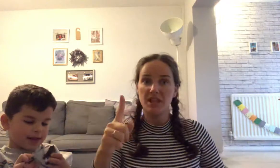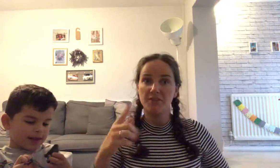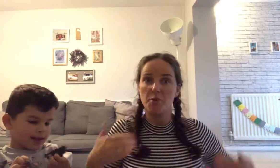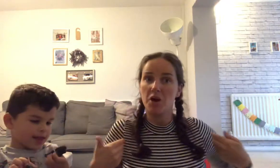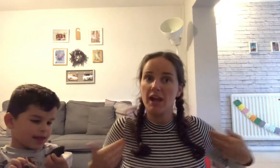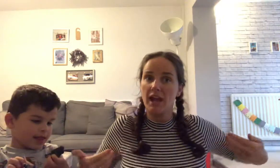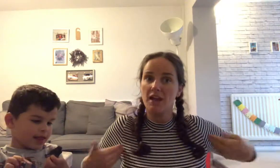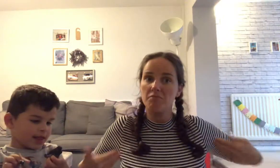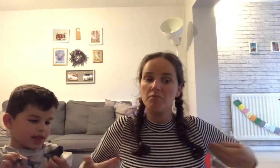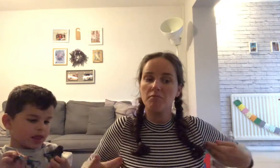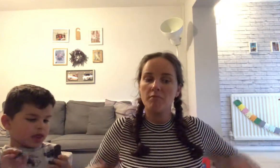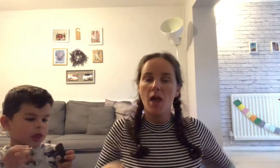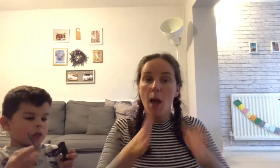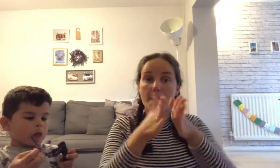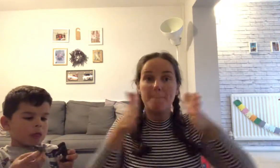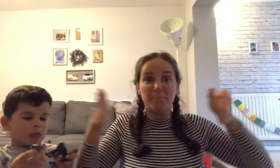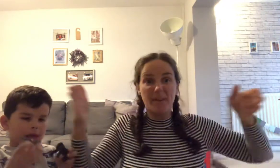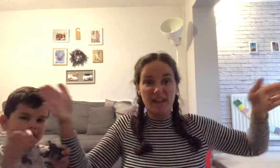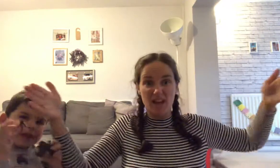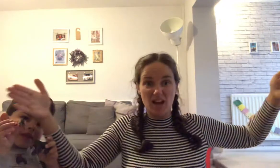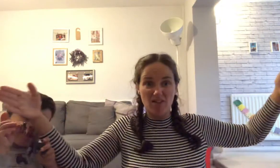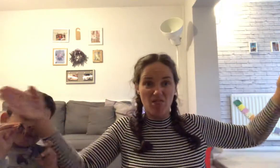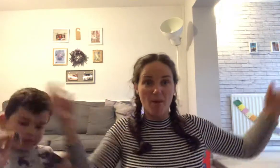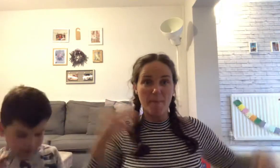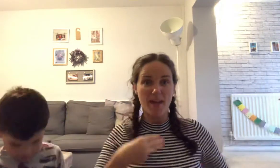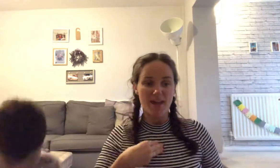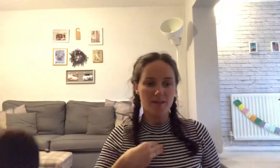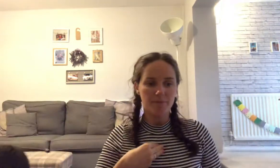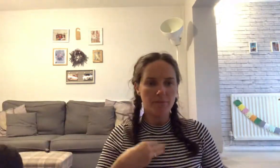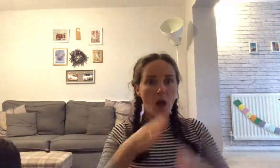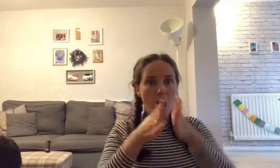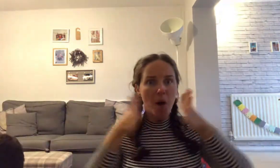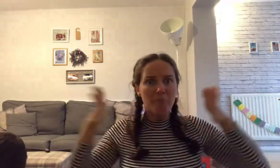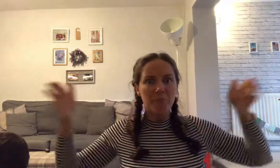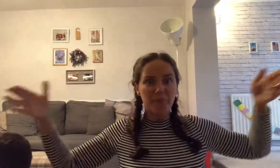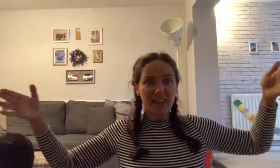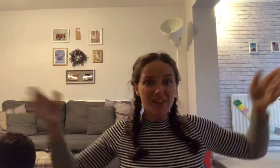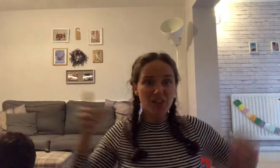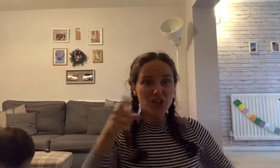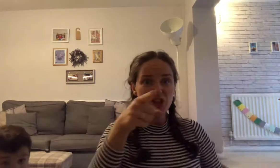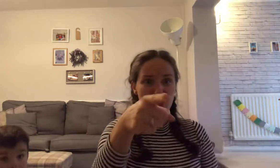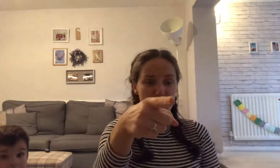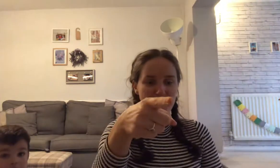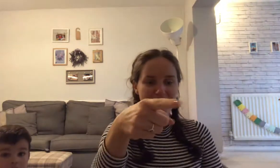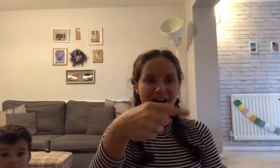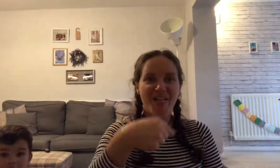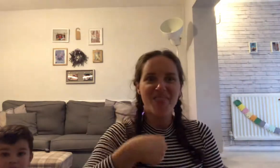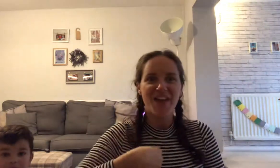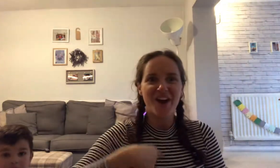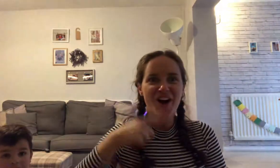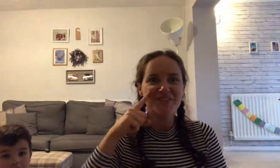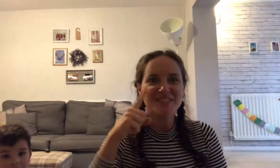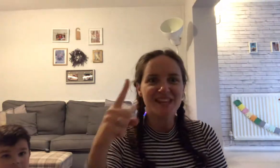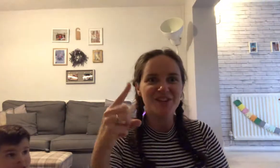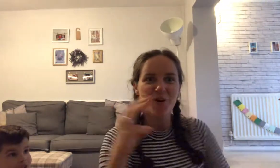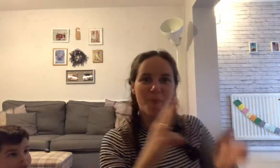the monkey. Bigger than me. Bigger than you? Then I've seen your